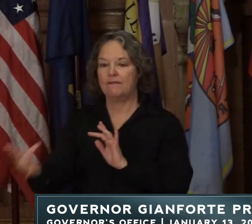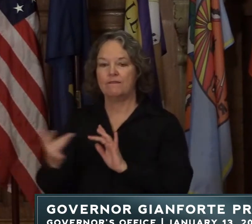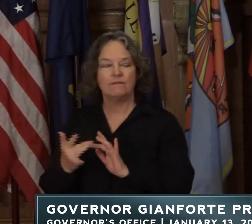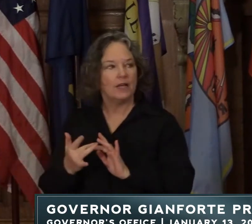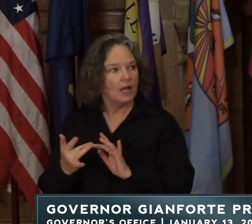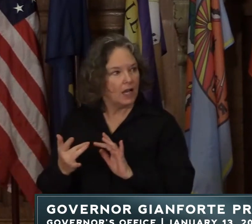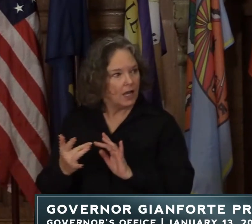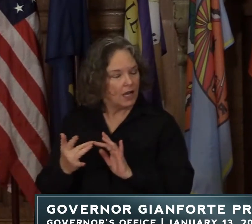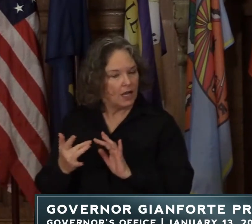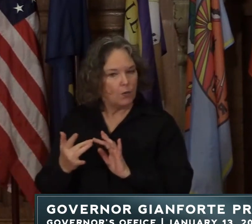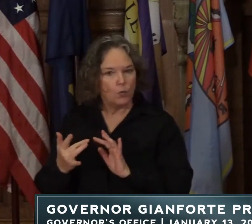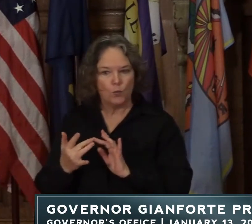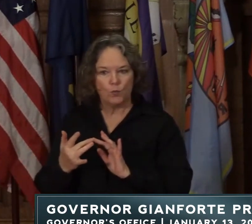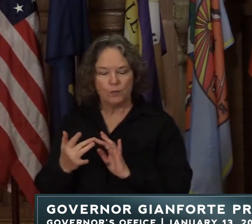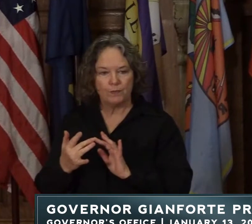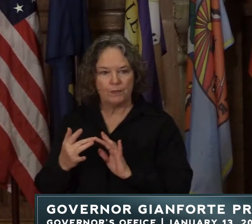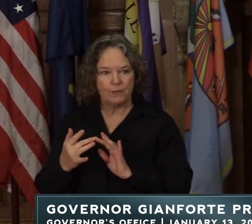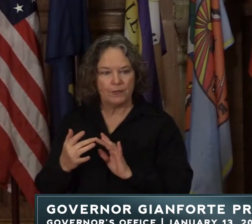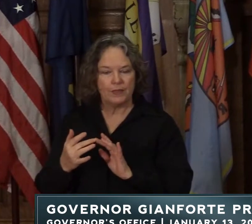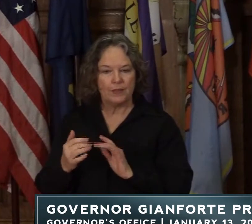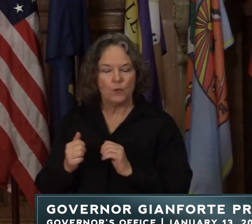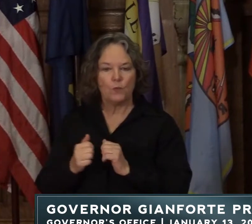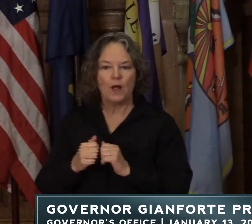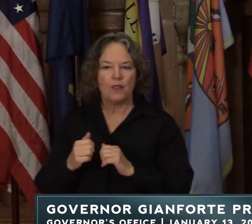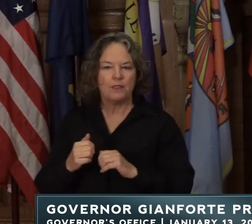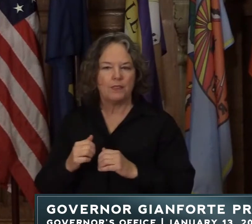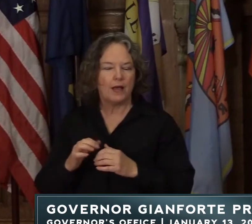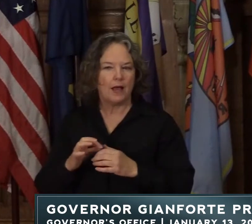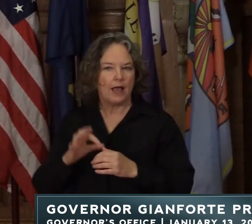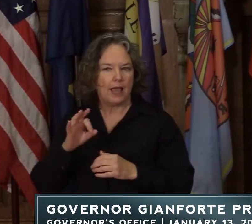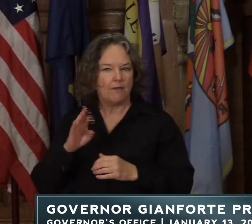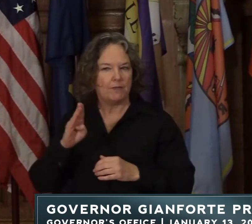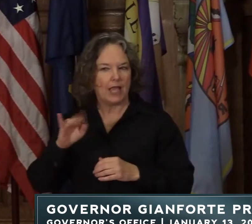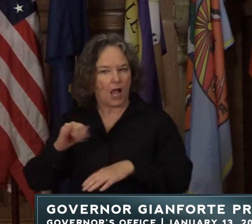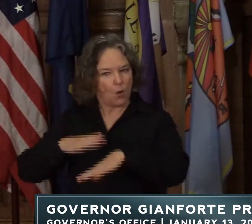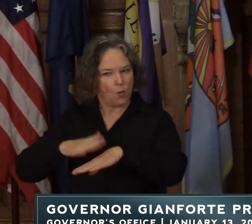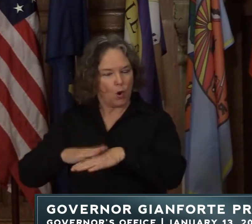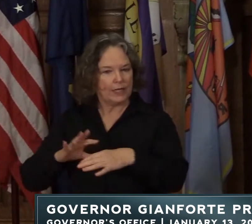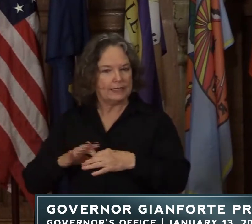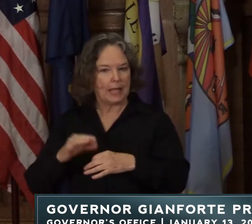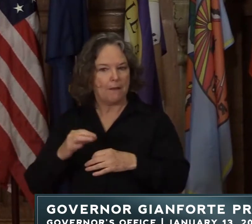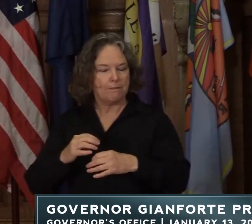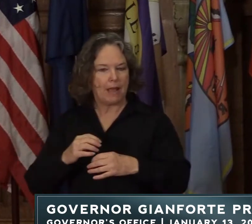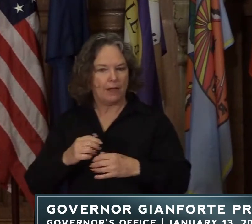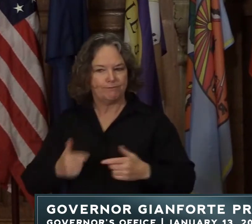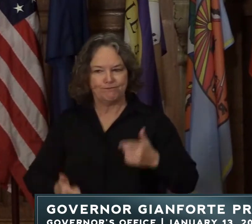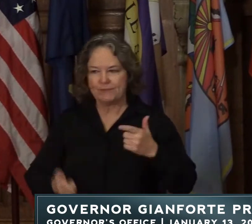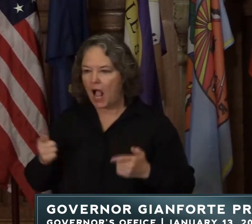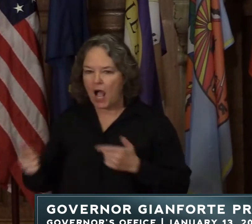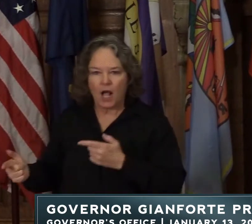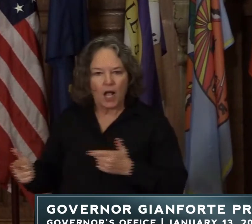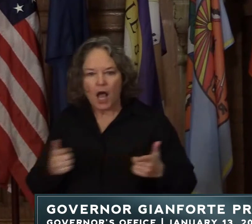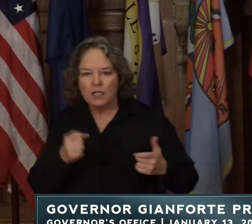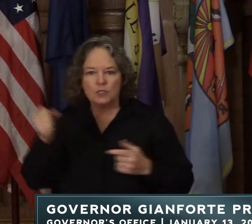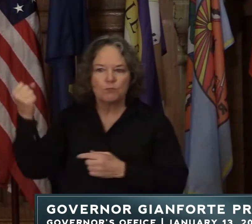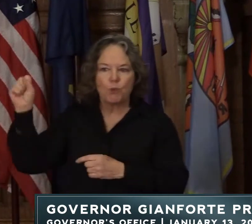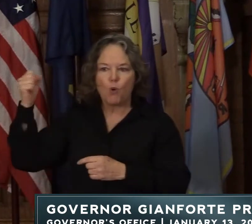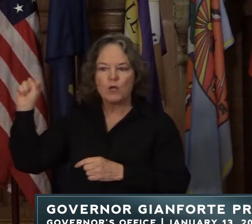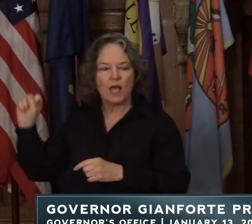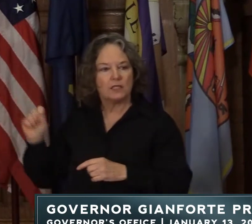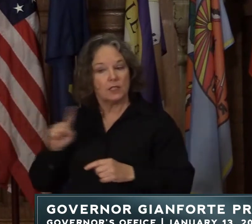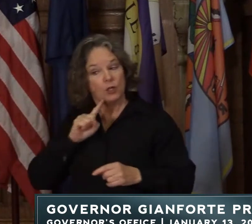coming days with warnings from the FBI over armed protests across the country. And I'm wondering if you have a message for Montanans